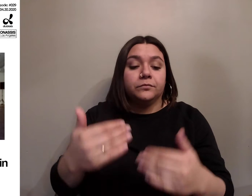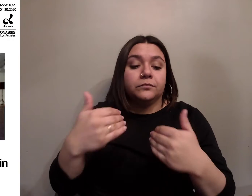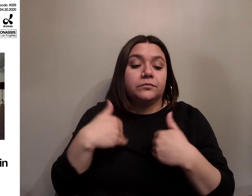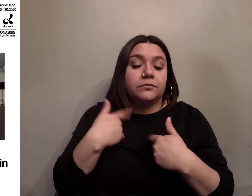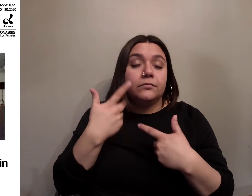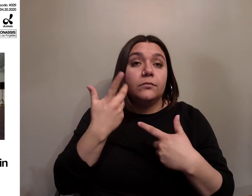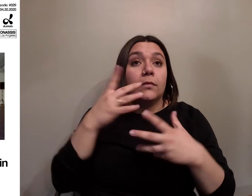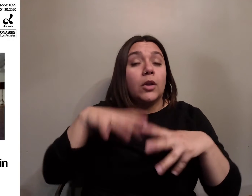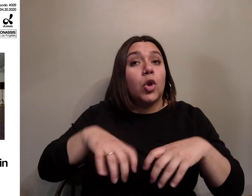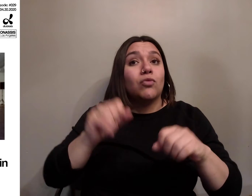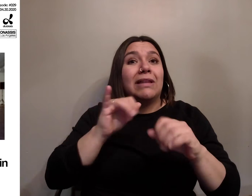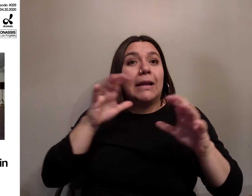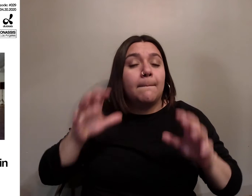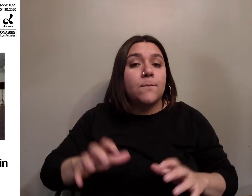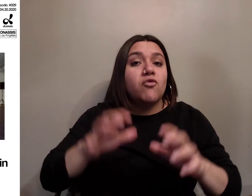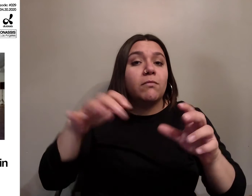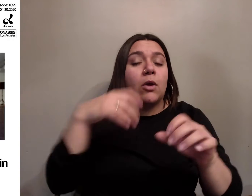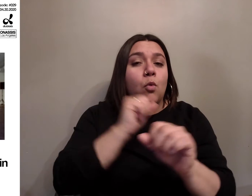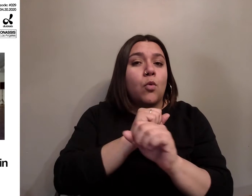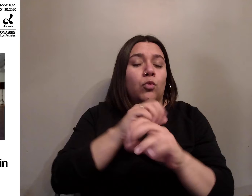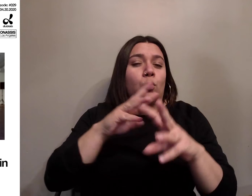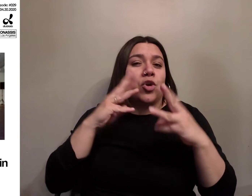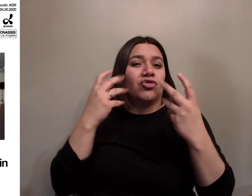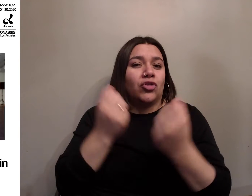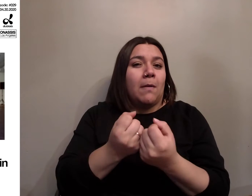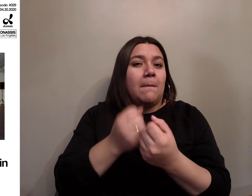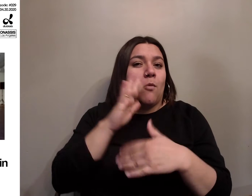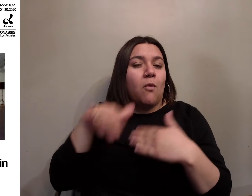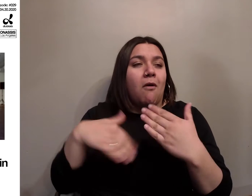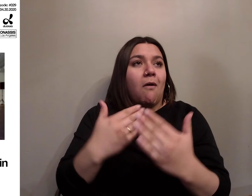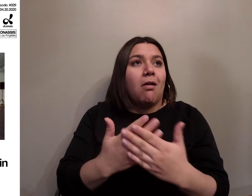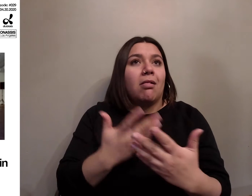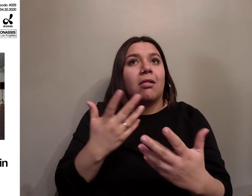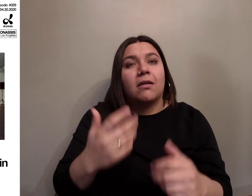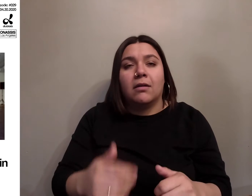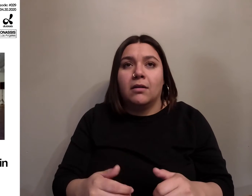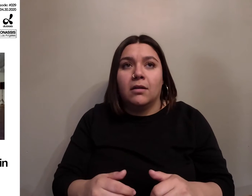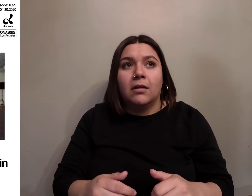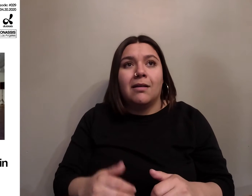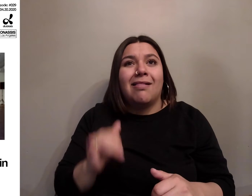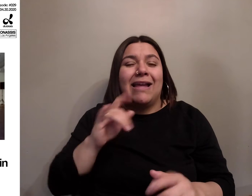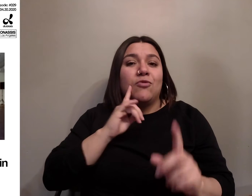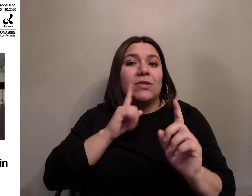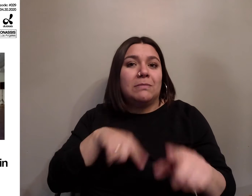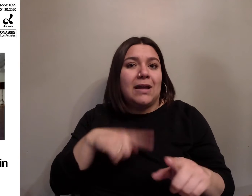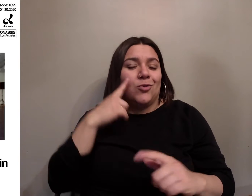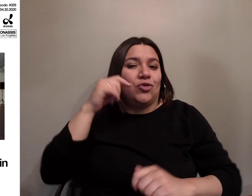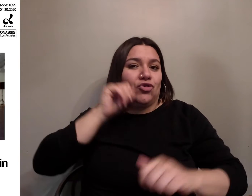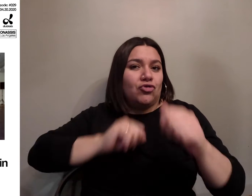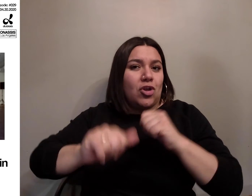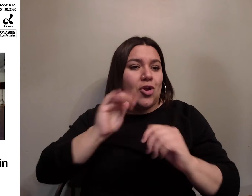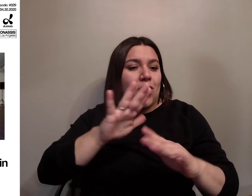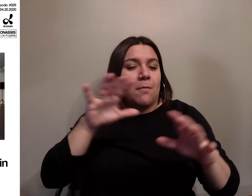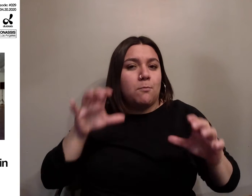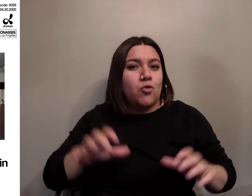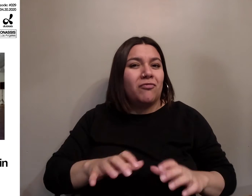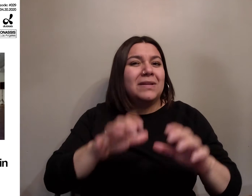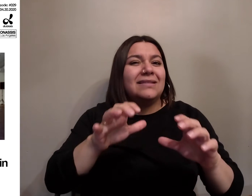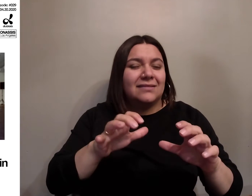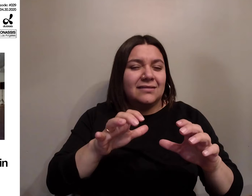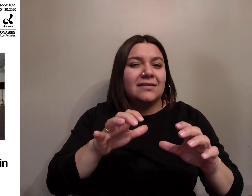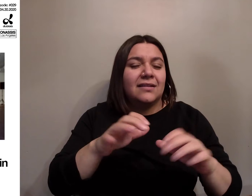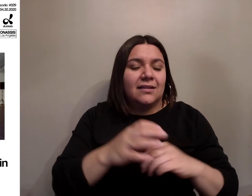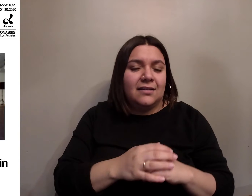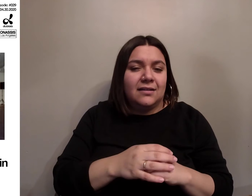of movement workshop where we were all sort of responding to each other's movements.